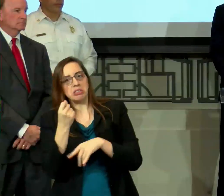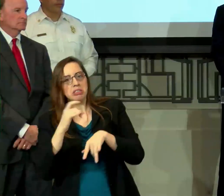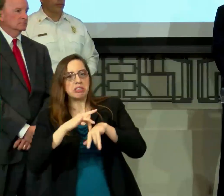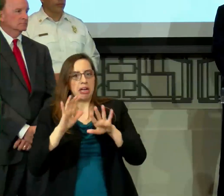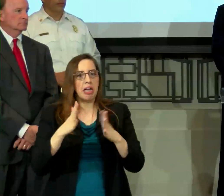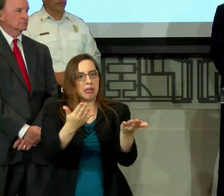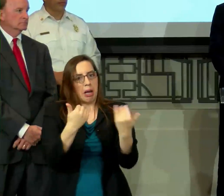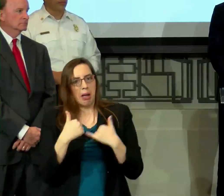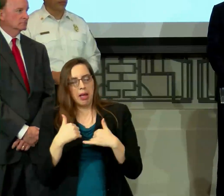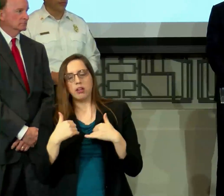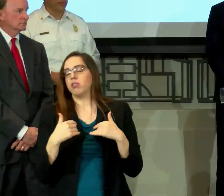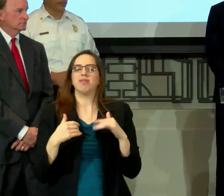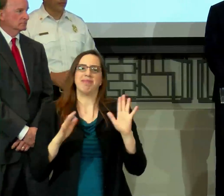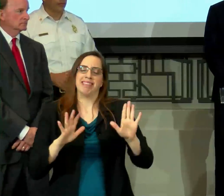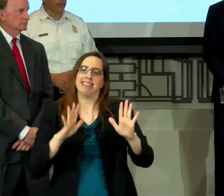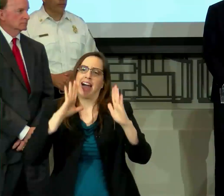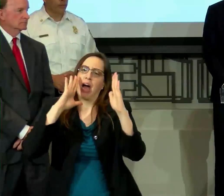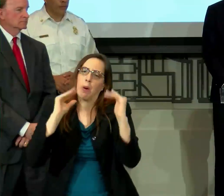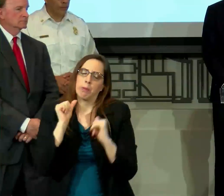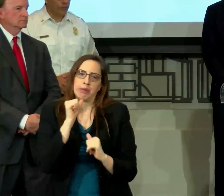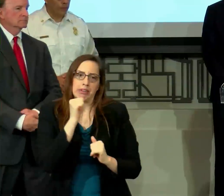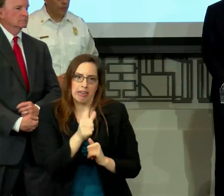of. I hope not.